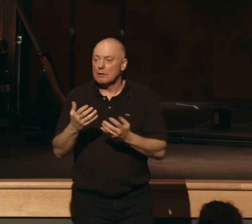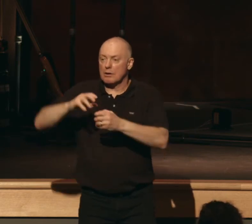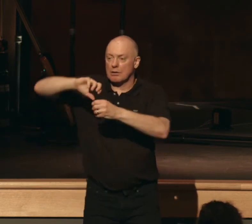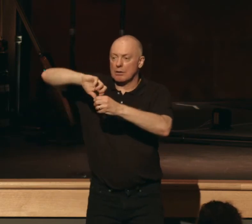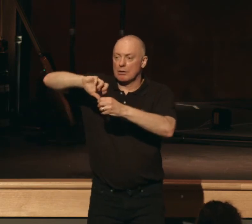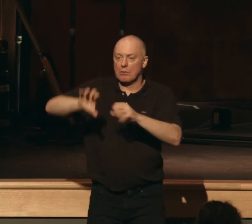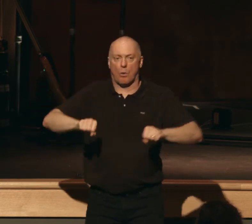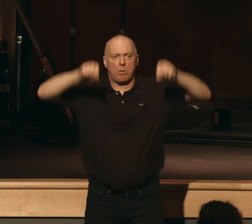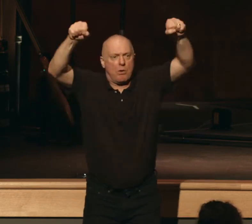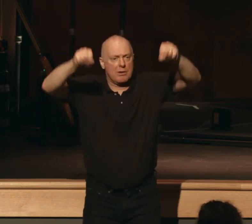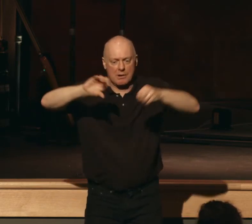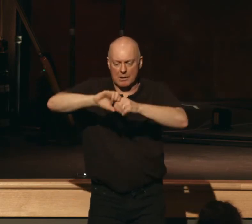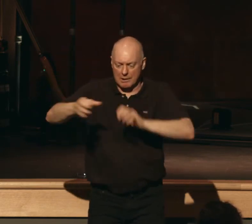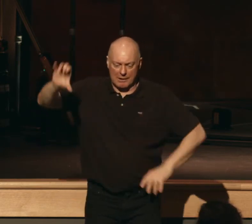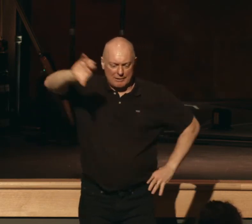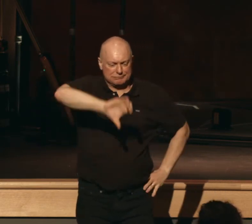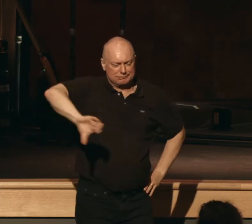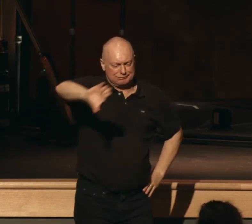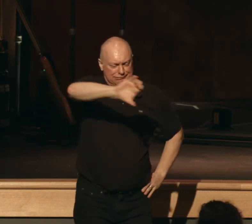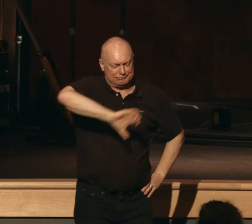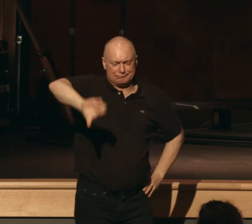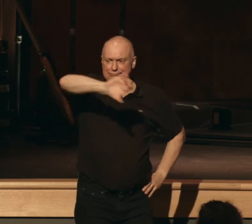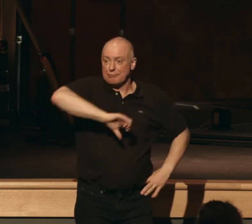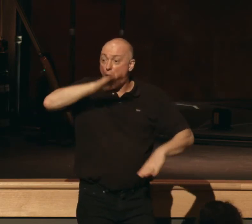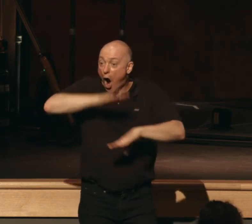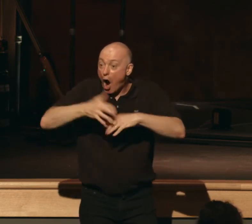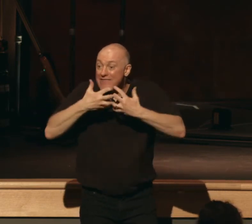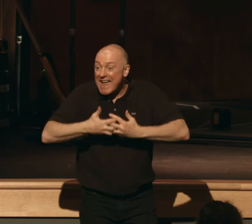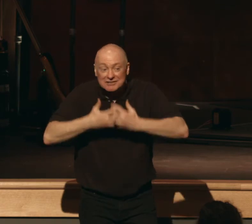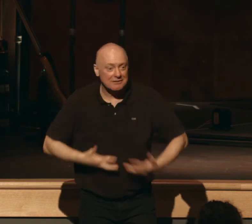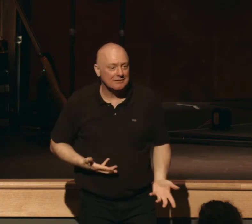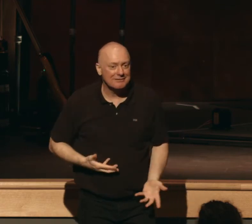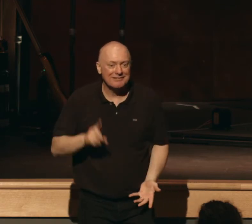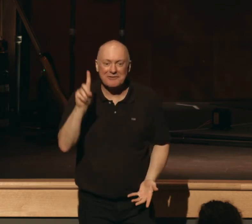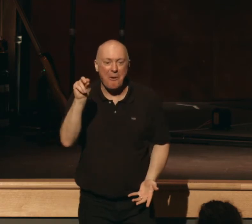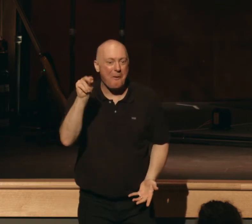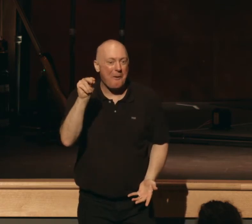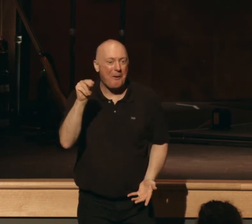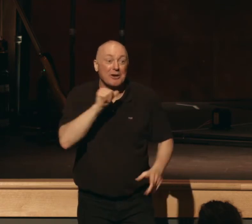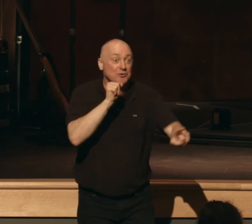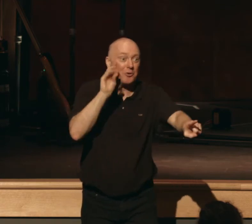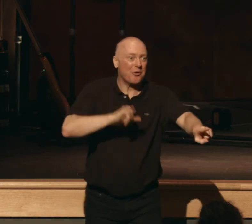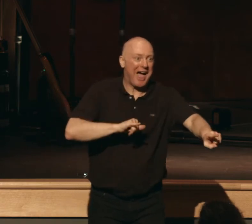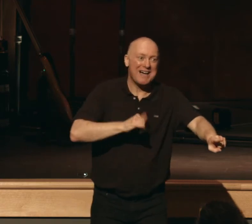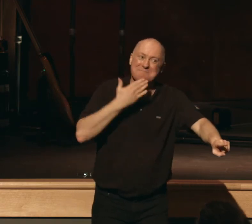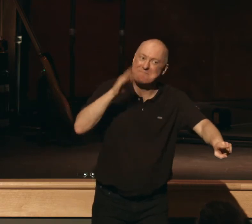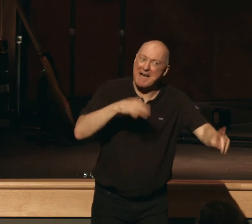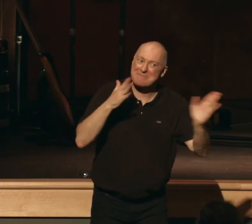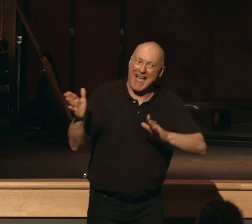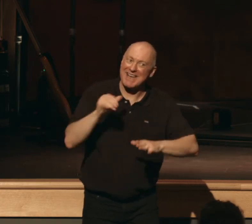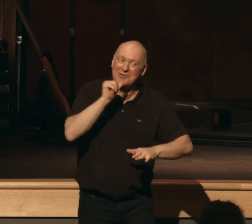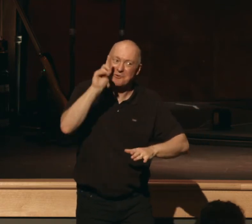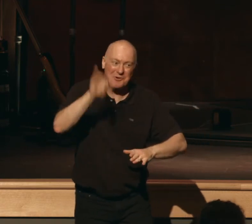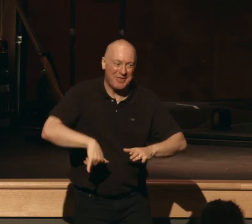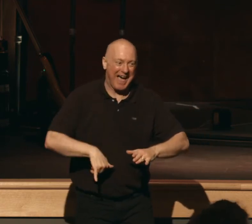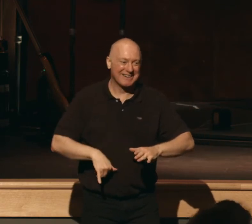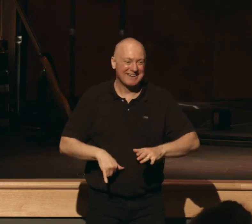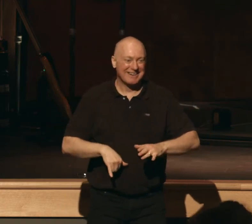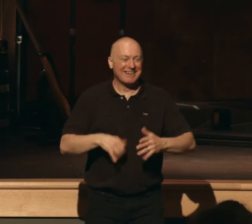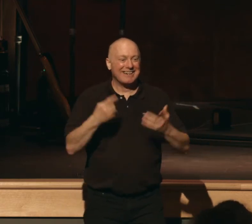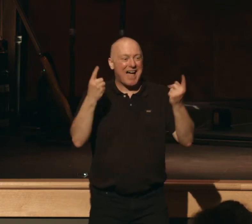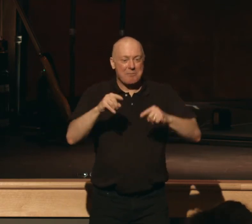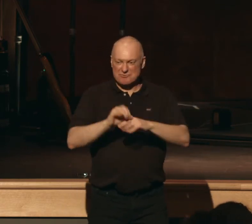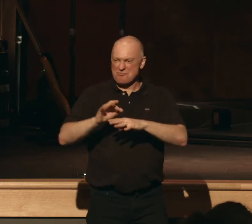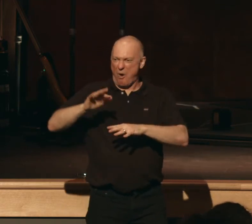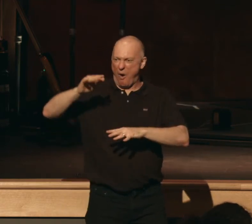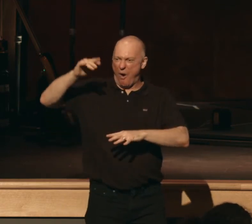open the hood, take the engine oil, and dump it all over the top of the engine, right? You wouldn't do that. Don't do that, okay? That would be a bad plan. That's a recipe for smoke. We don't